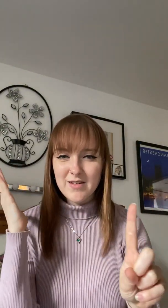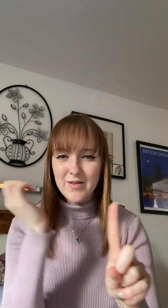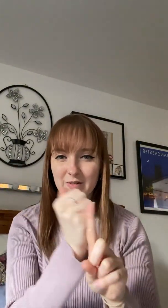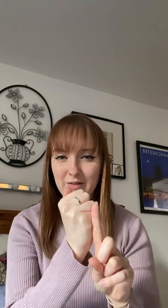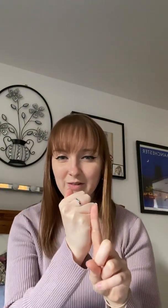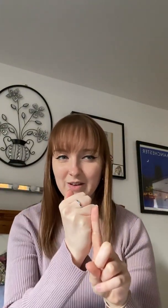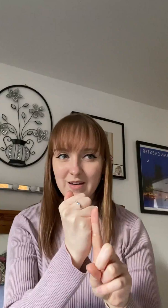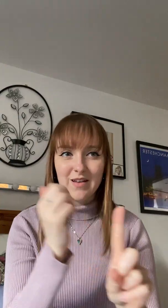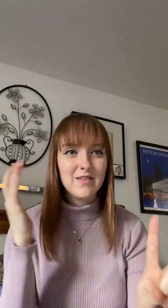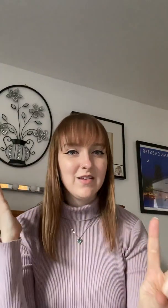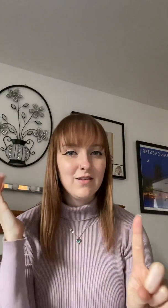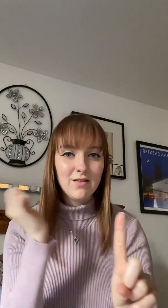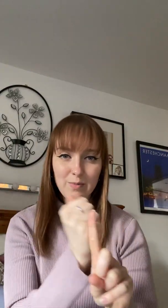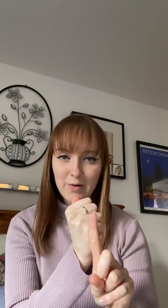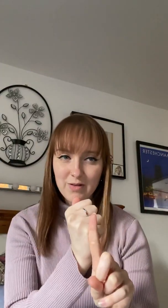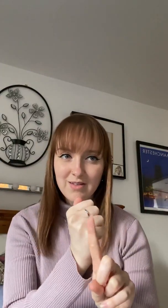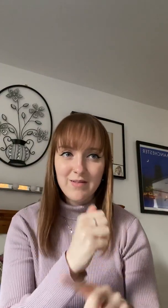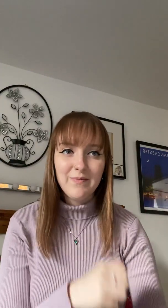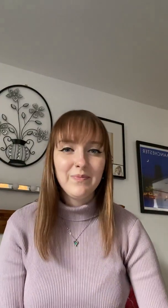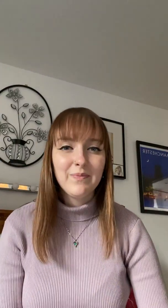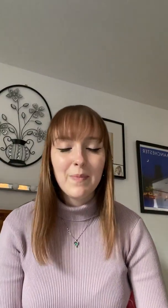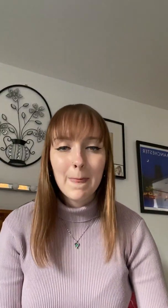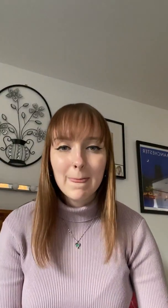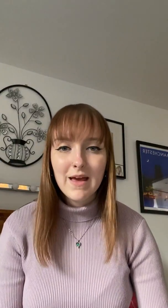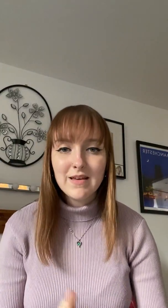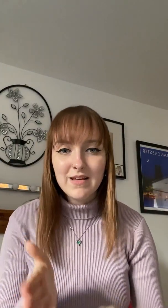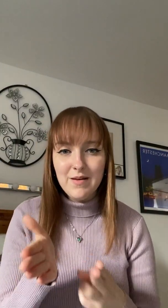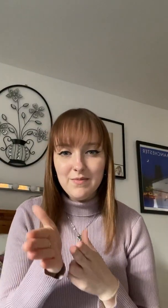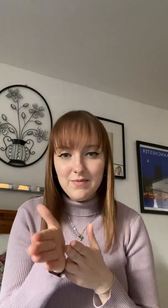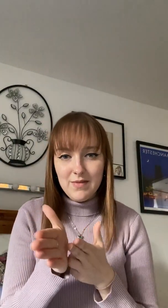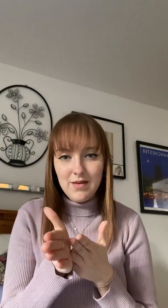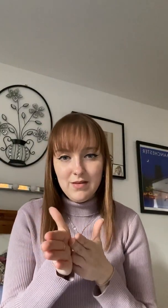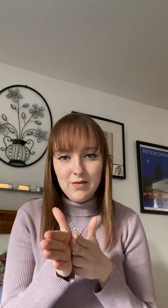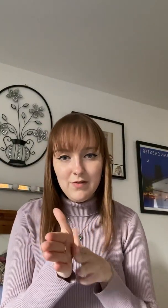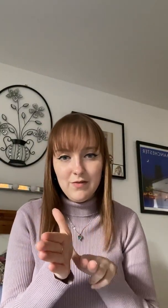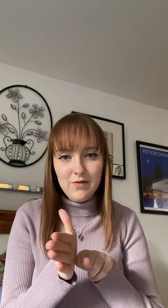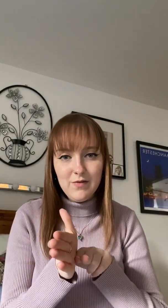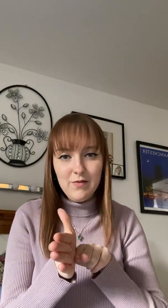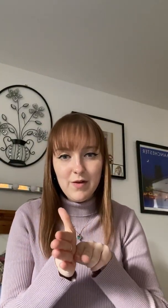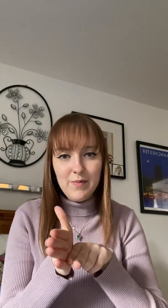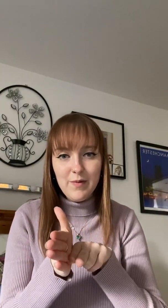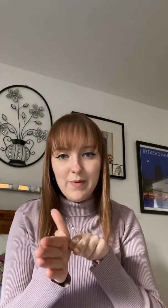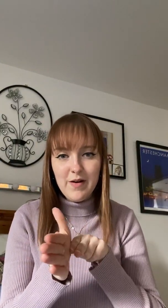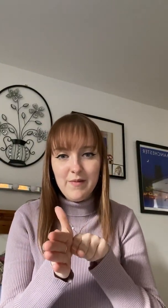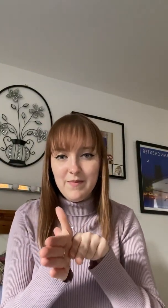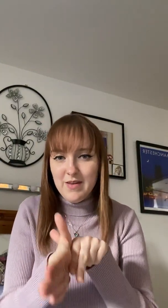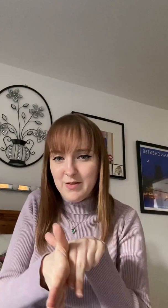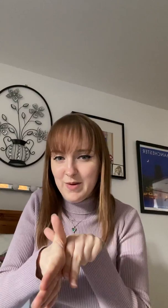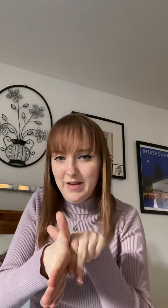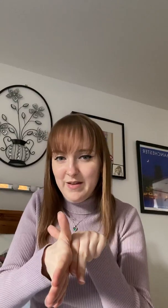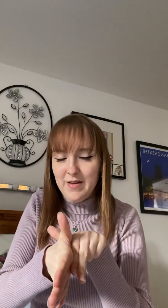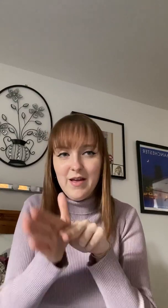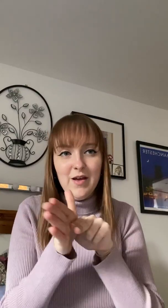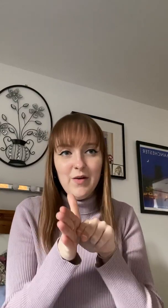fist on your index. Spots. Exam, you sort of rub your palm this way